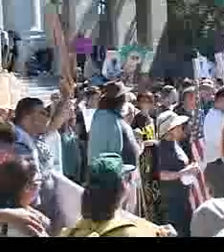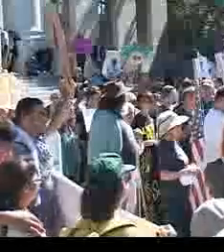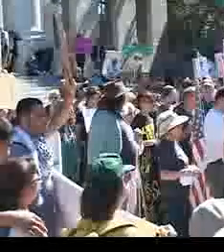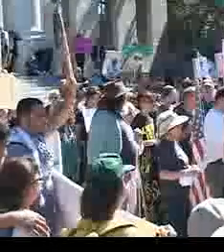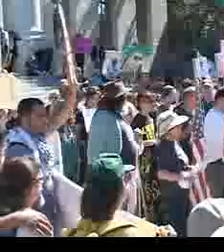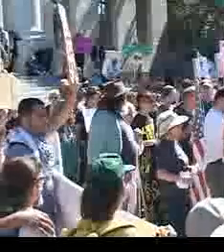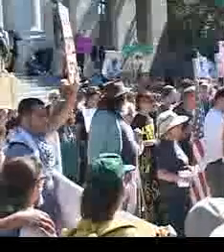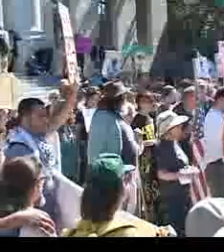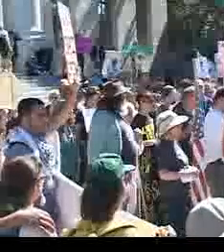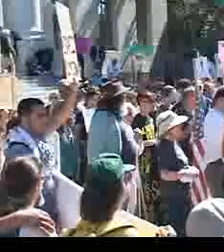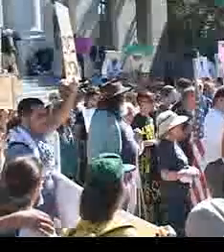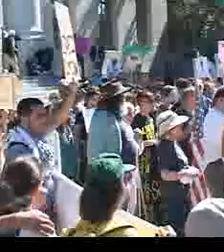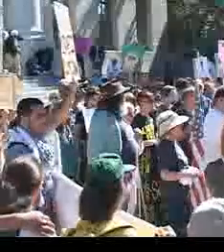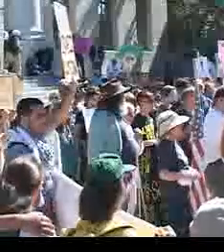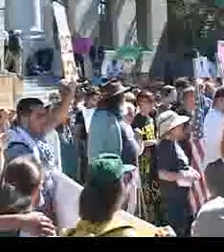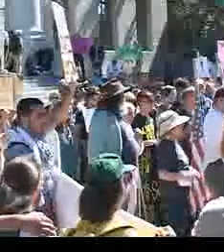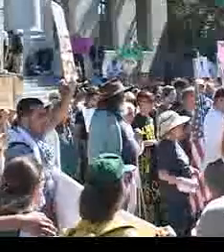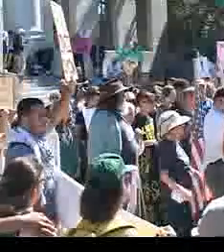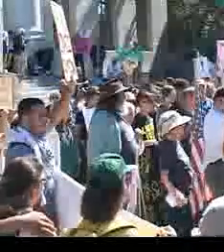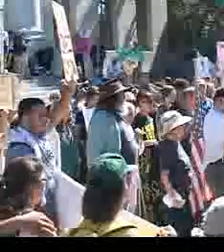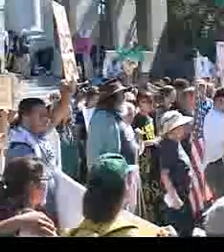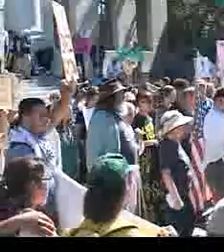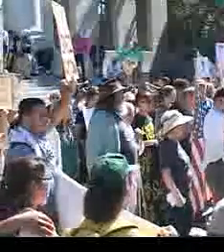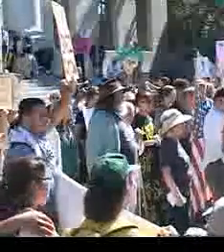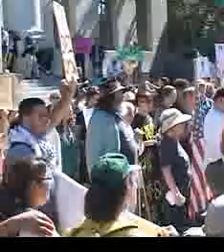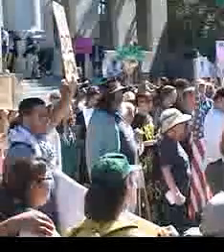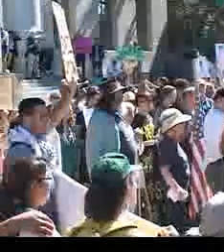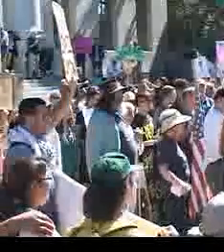they organized labor, be they anyone, or human beings.